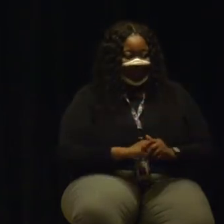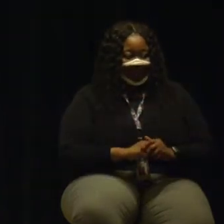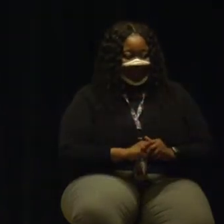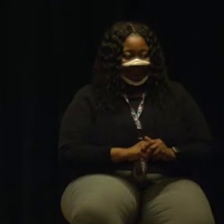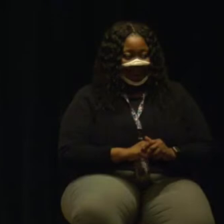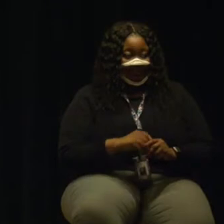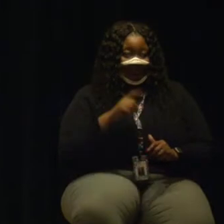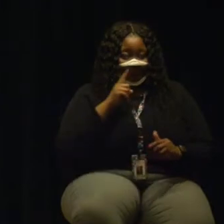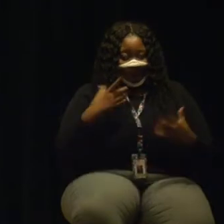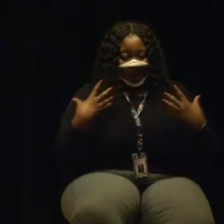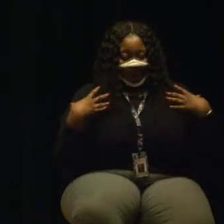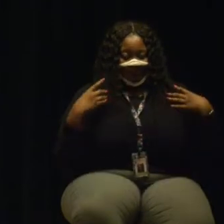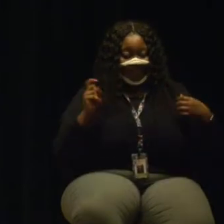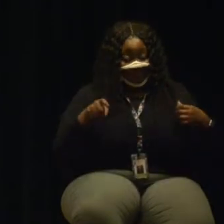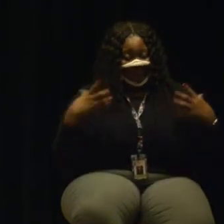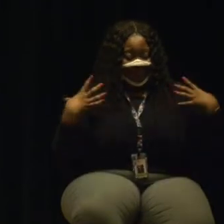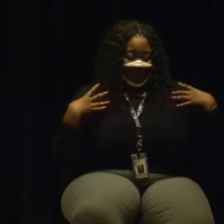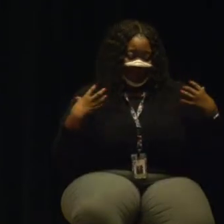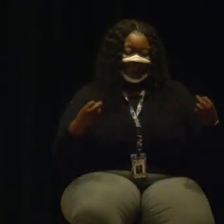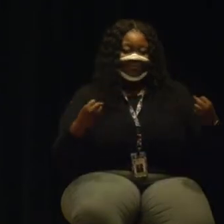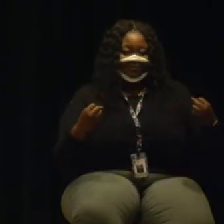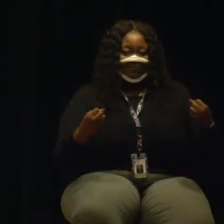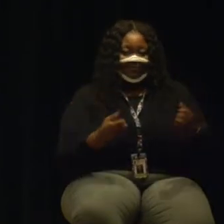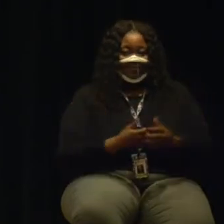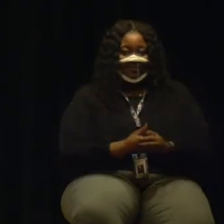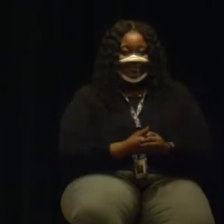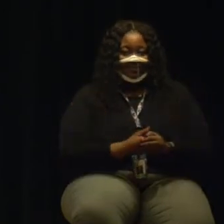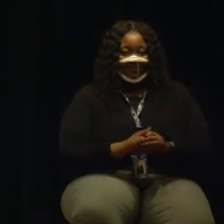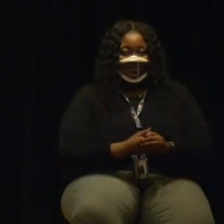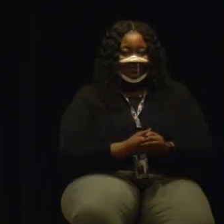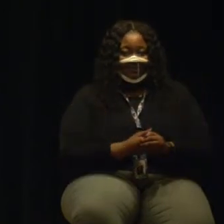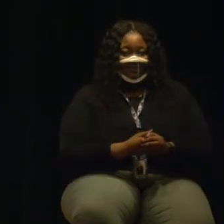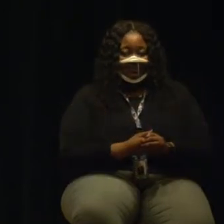the writer who wrote that Americana.